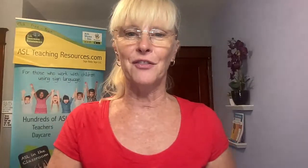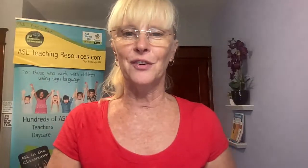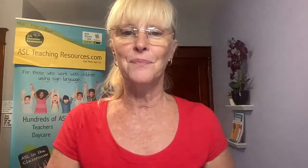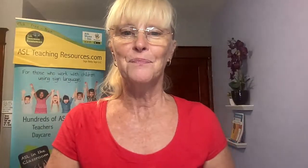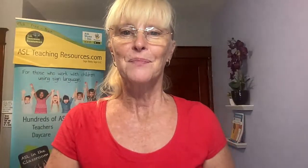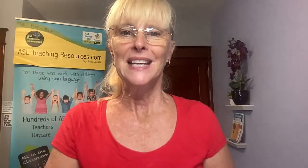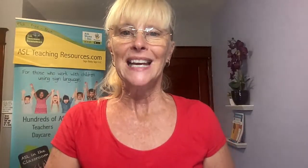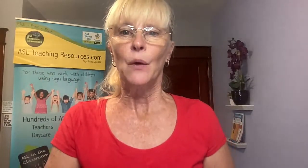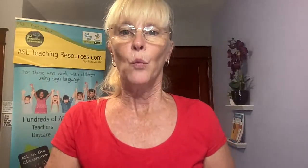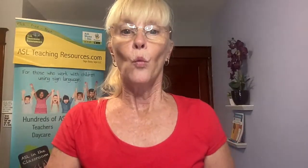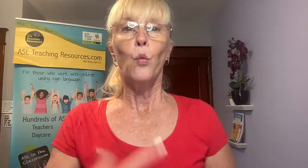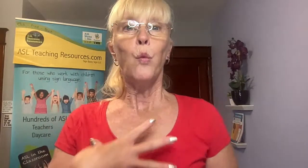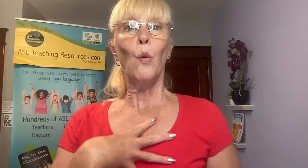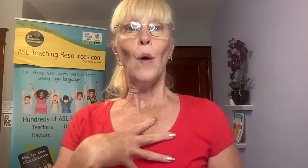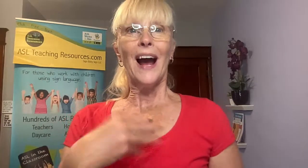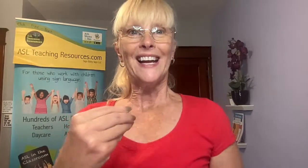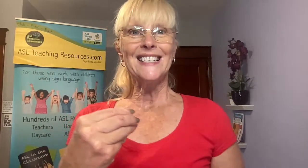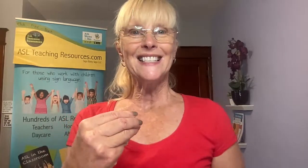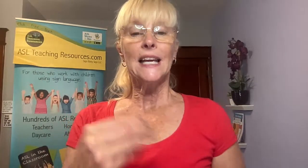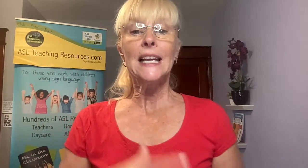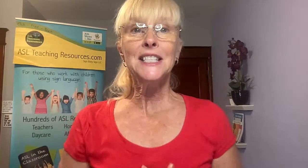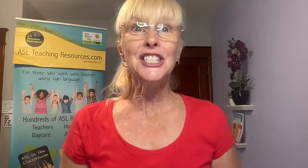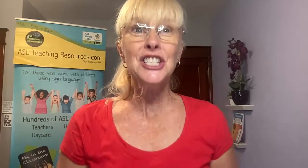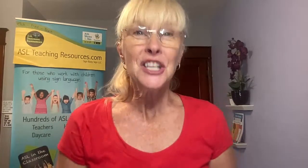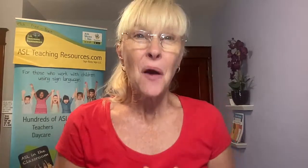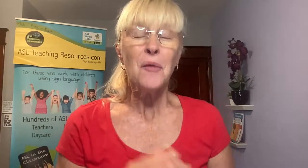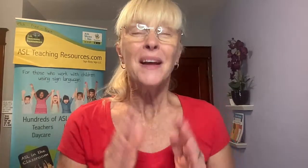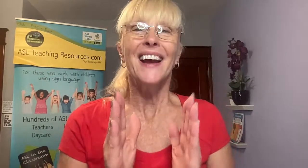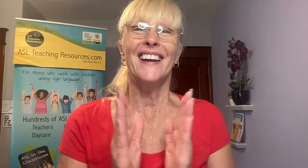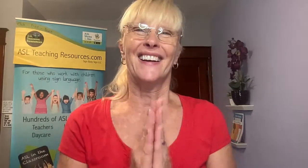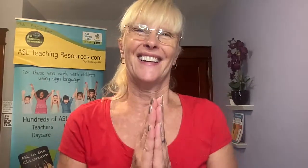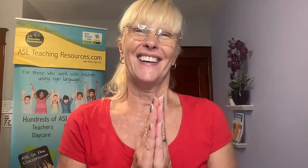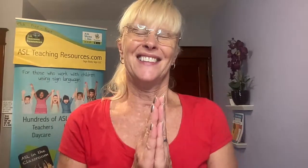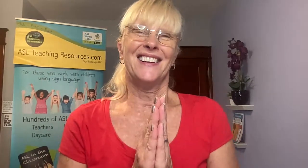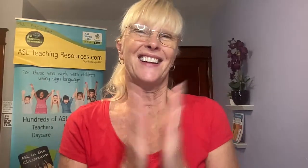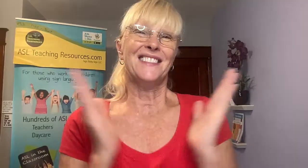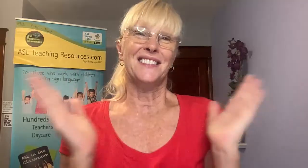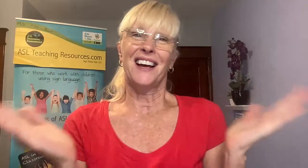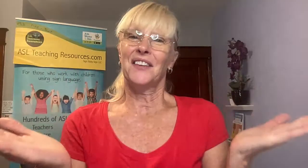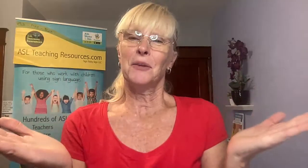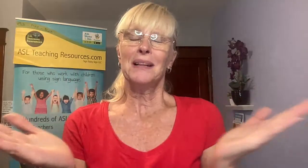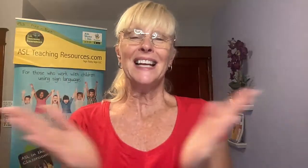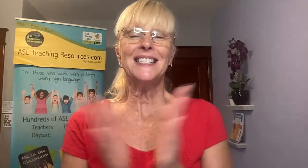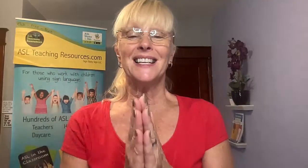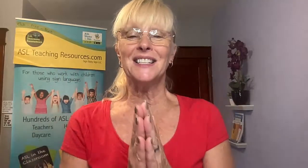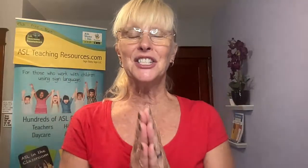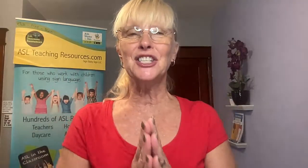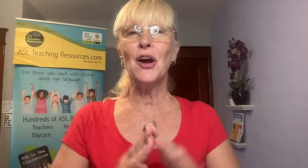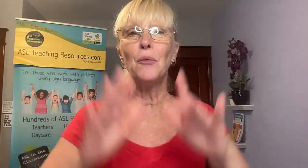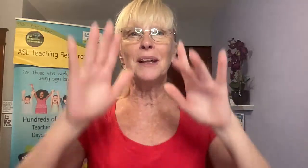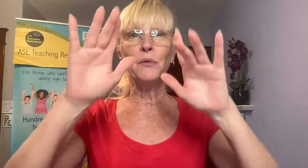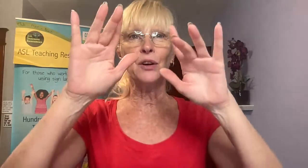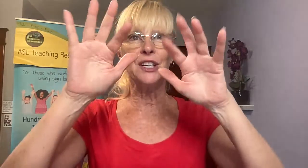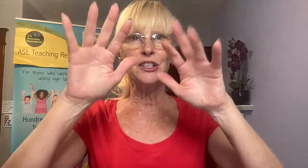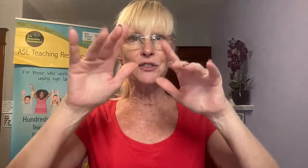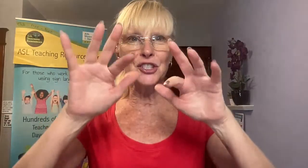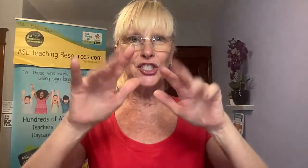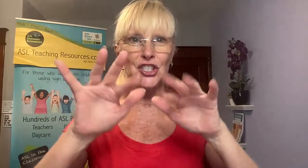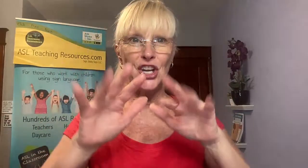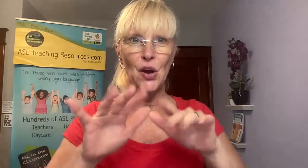several. White is a snowman. Now, not every place gets snow, but we're going to do